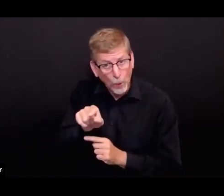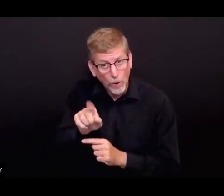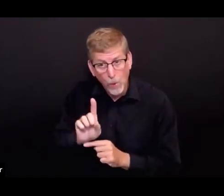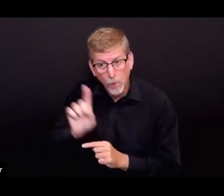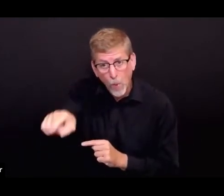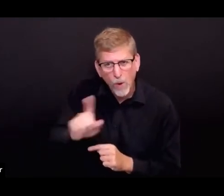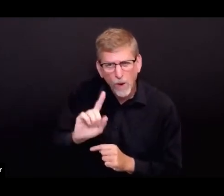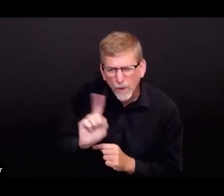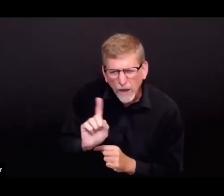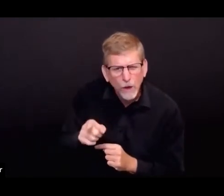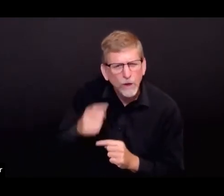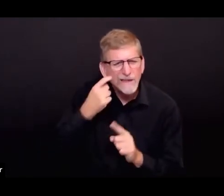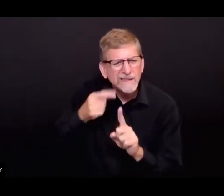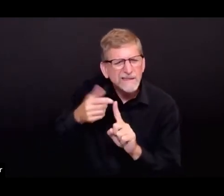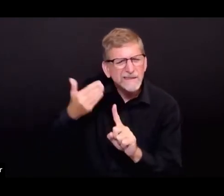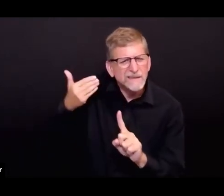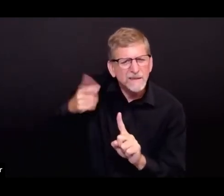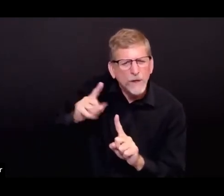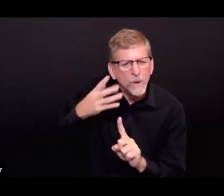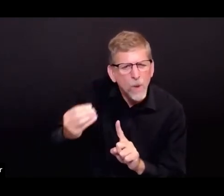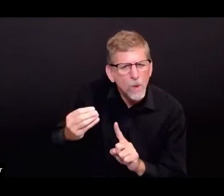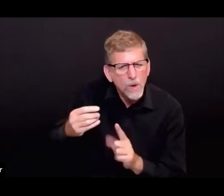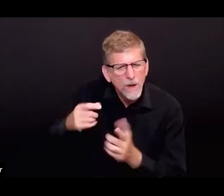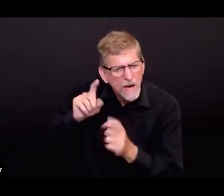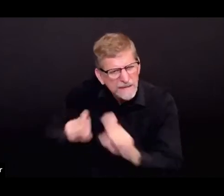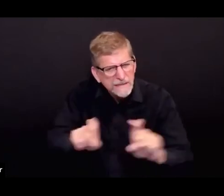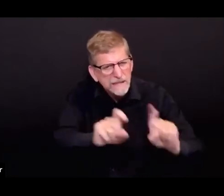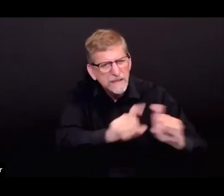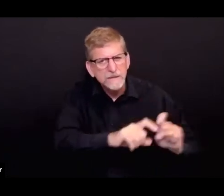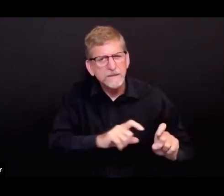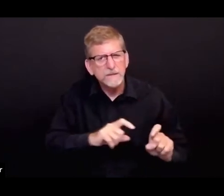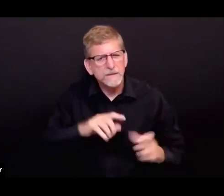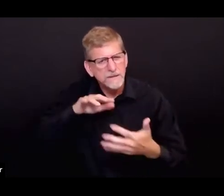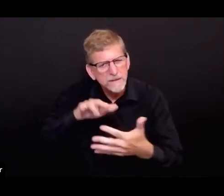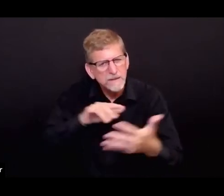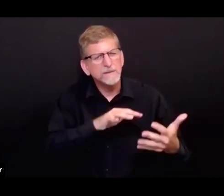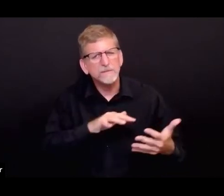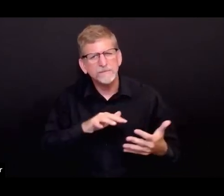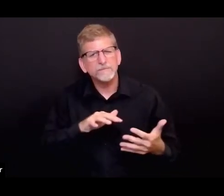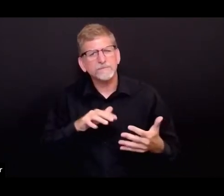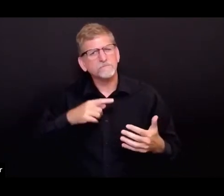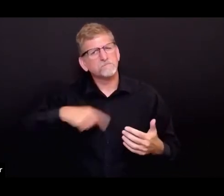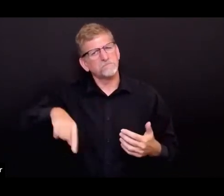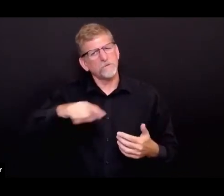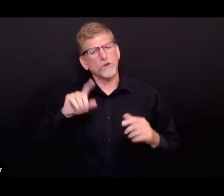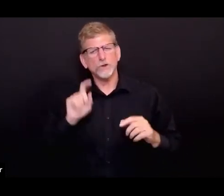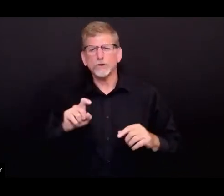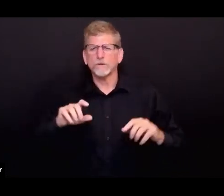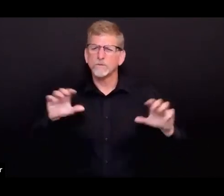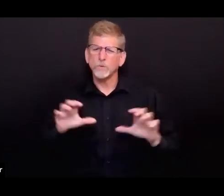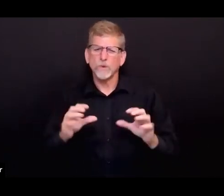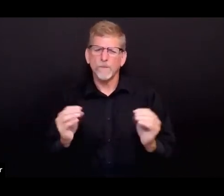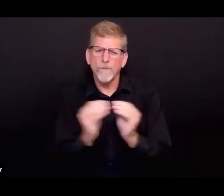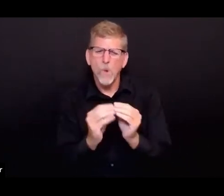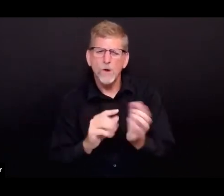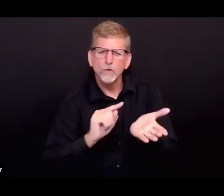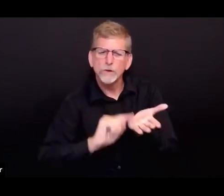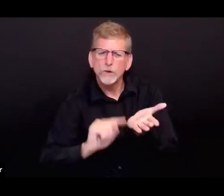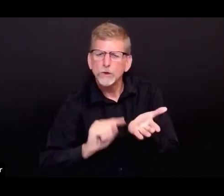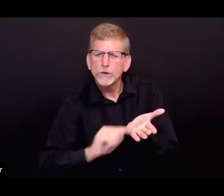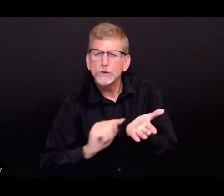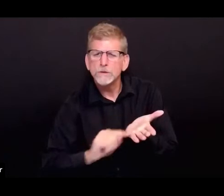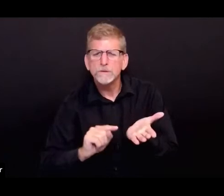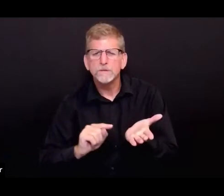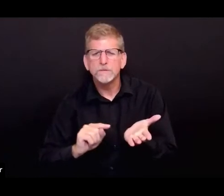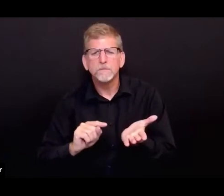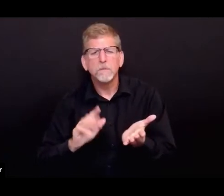and again, there's some studies that are out there and we can do some more, but it appears like there's pretty good reason to believe that we're wearing masks less than